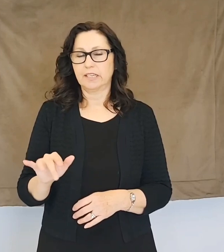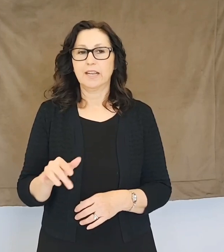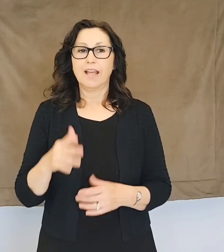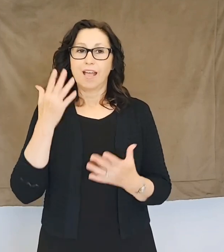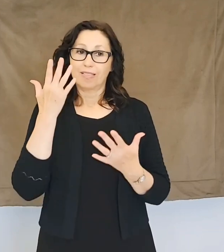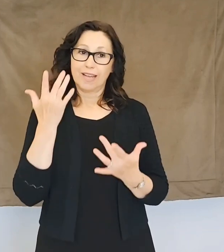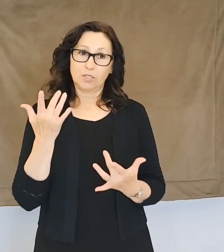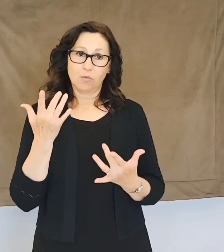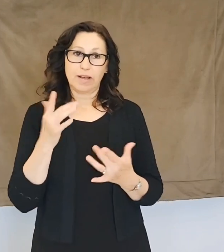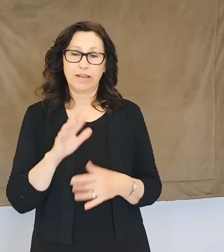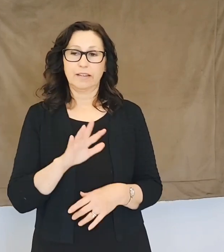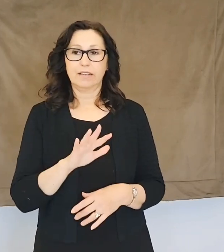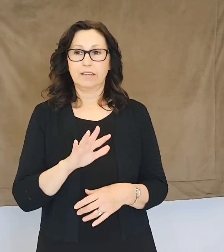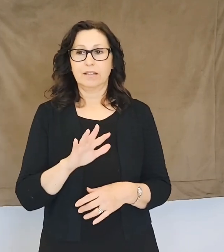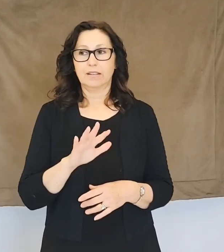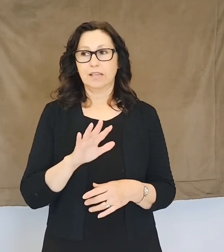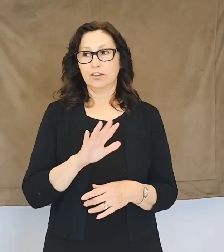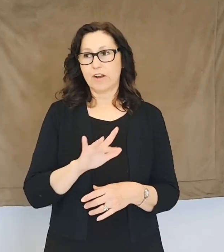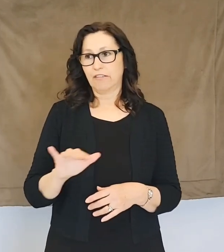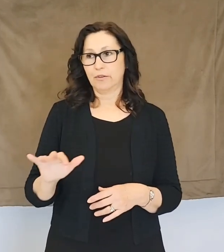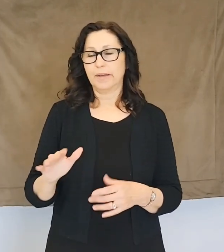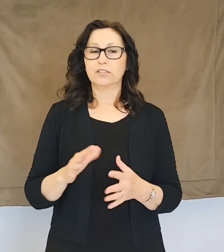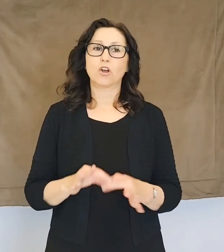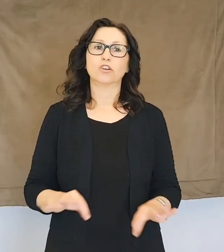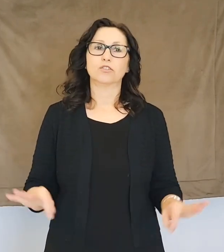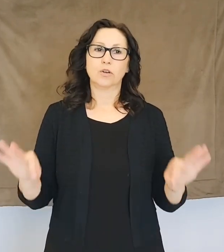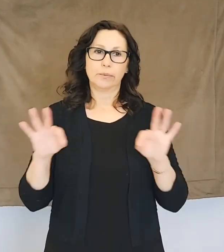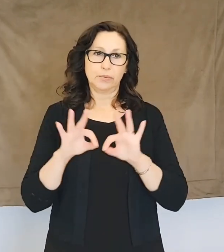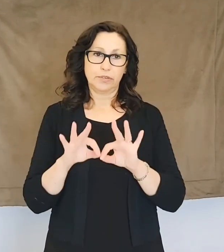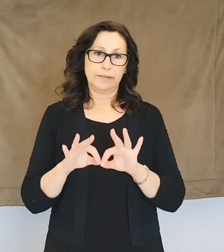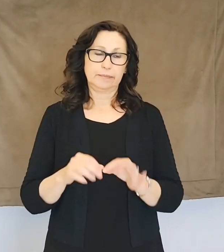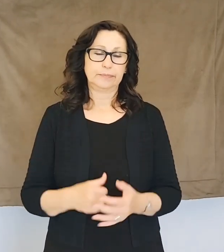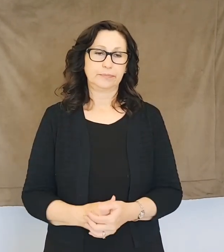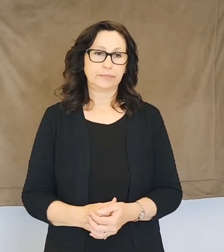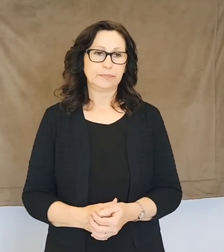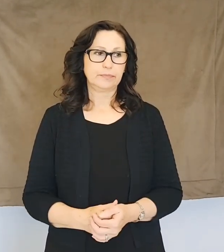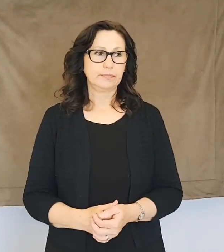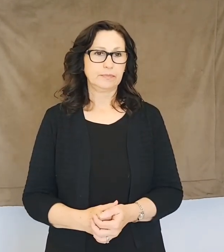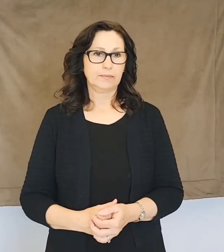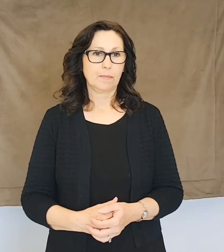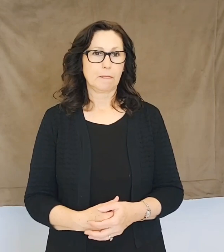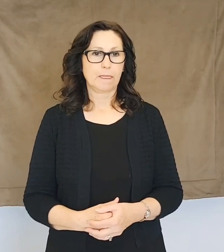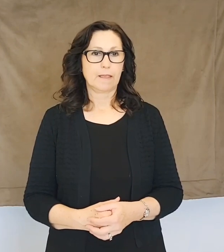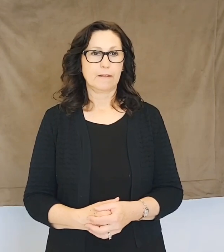it. That's why your alphabets are so important. Do the months have signs?